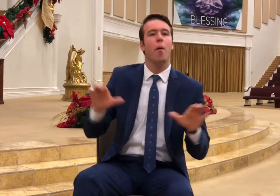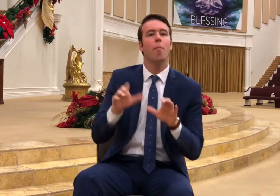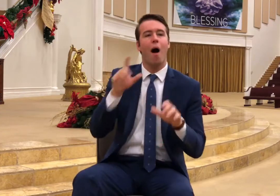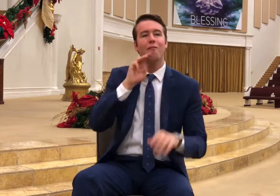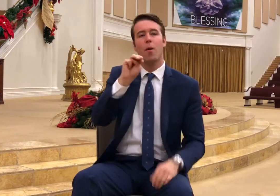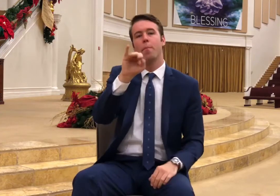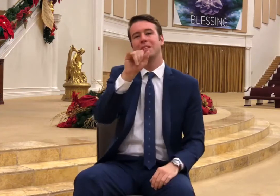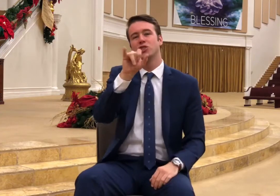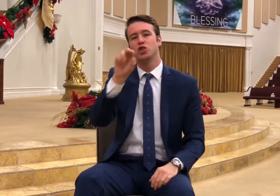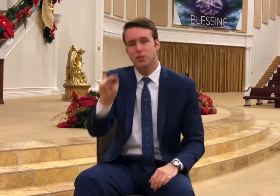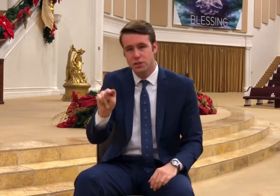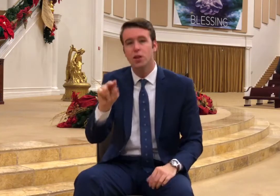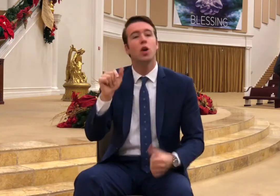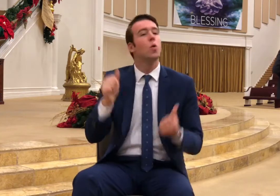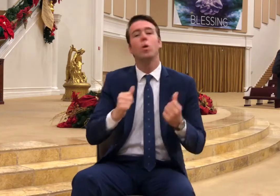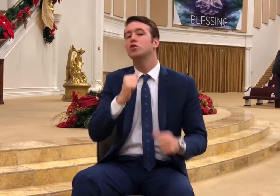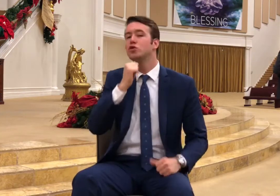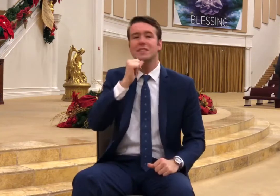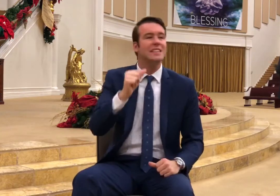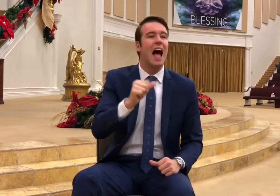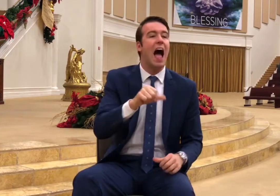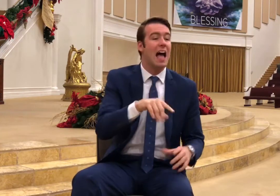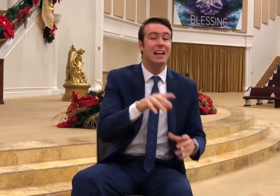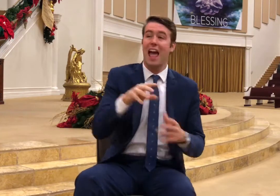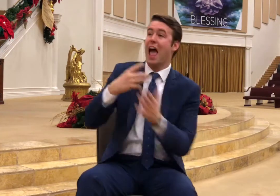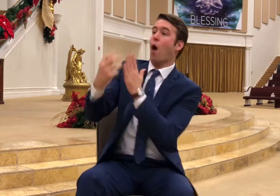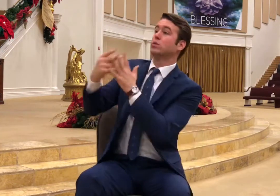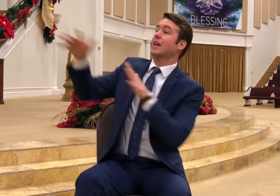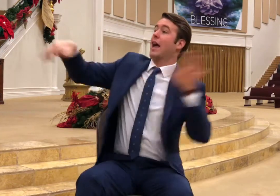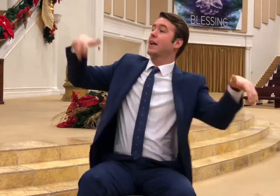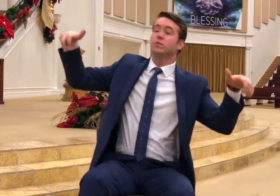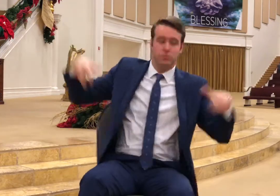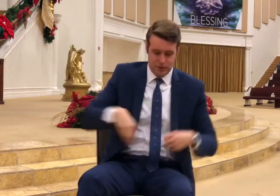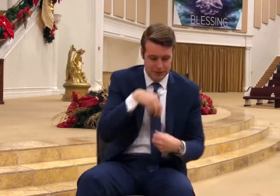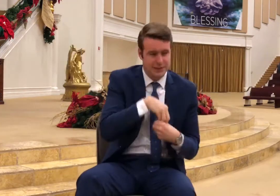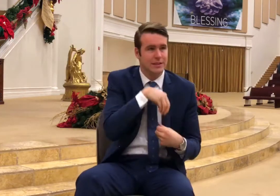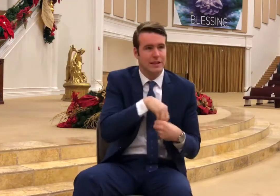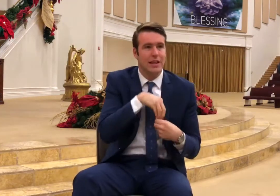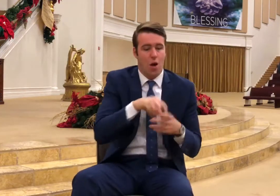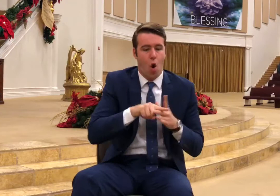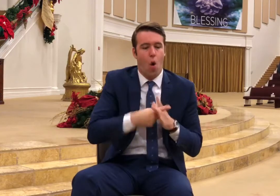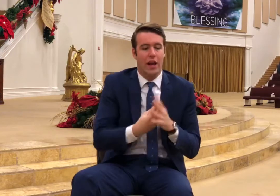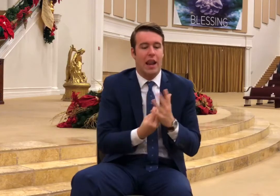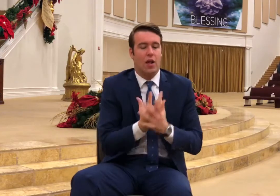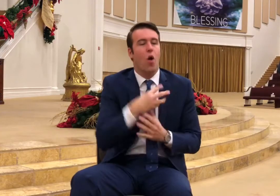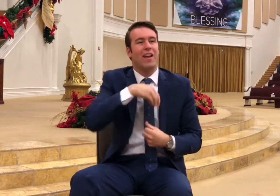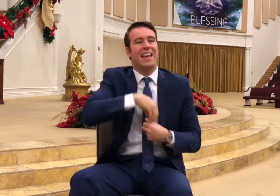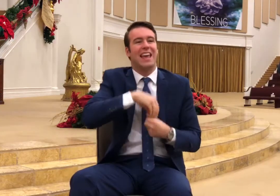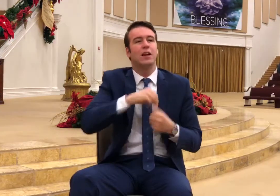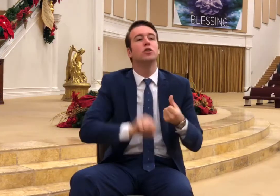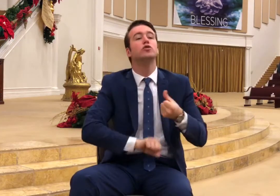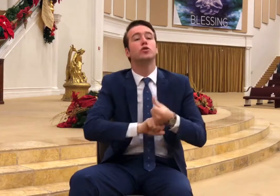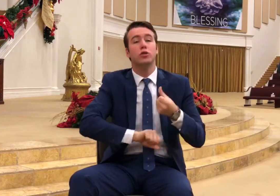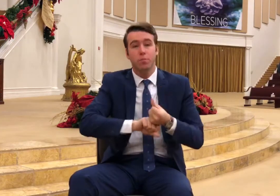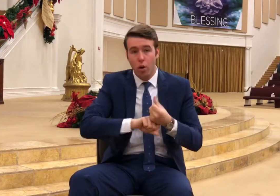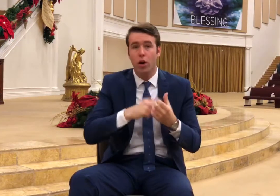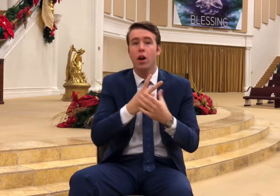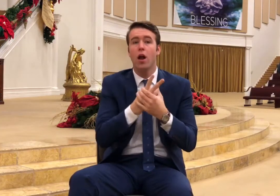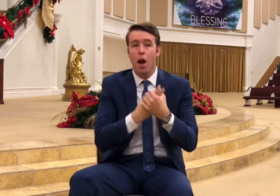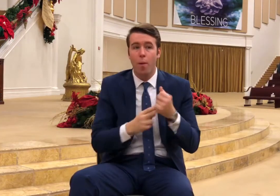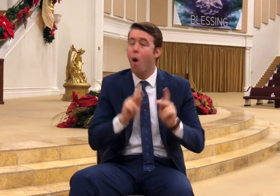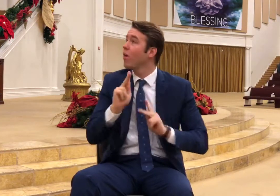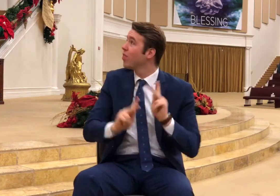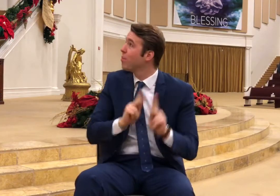missions that doesn't take outside sourcing, but it's organically grown within to support both